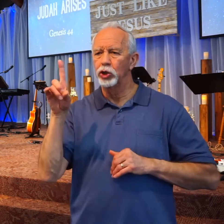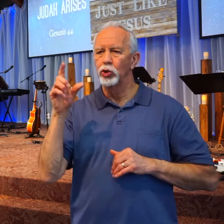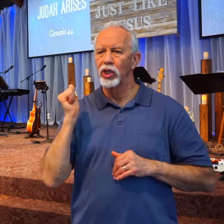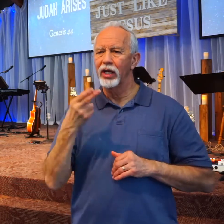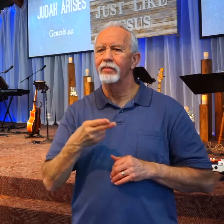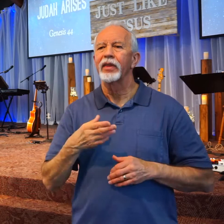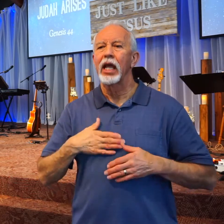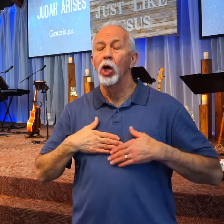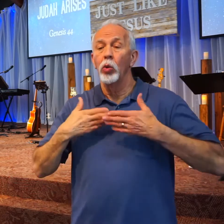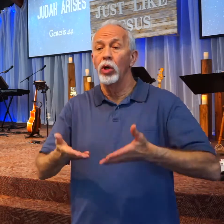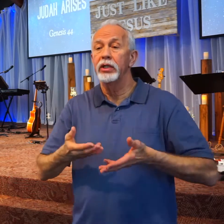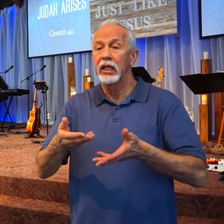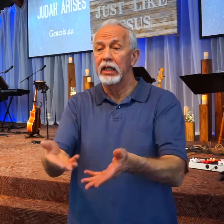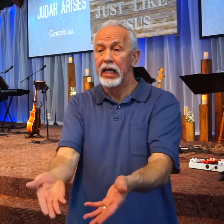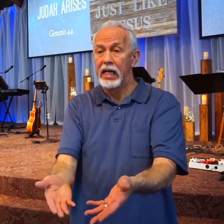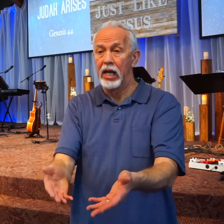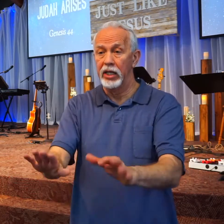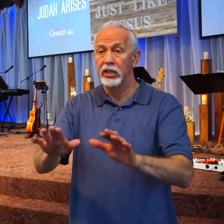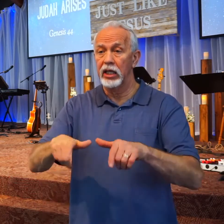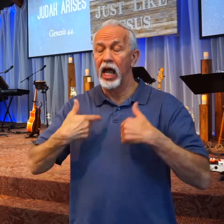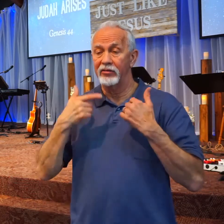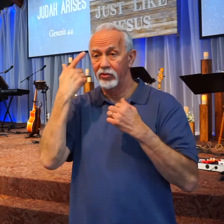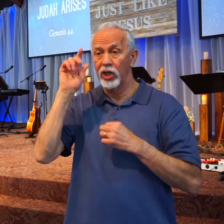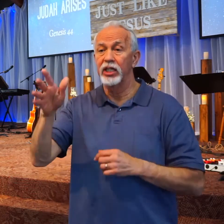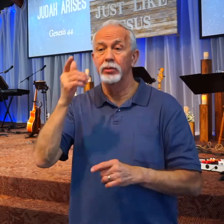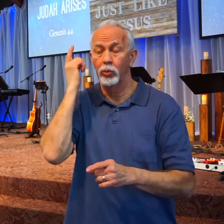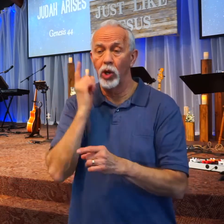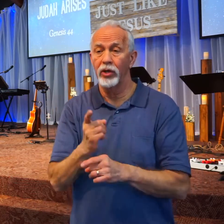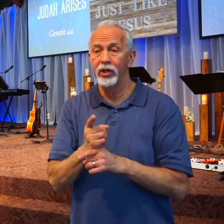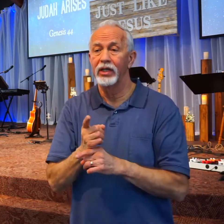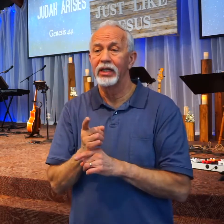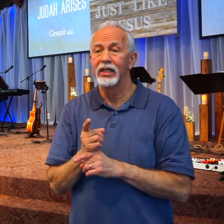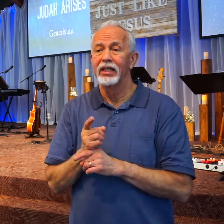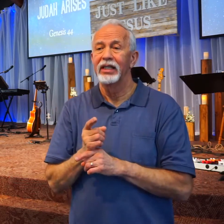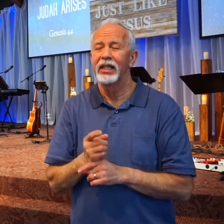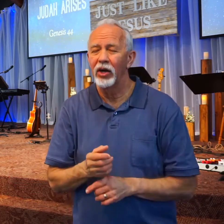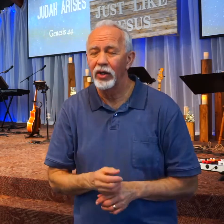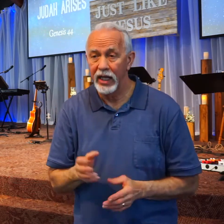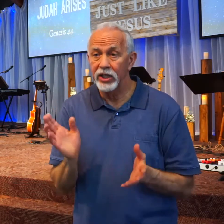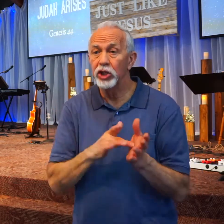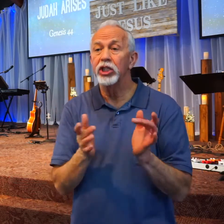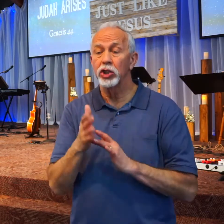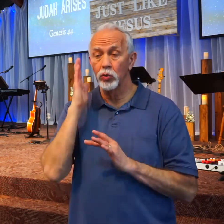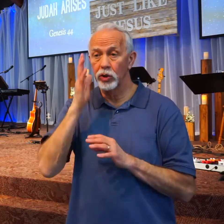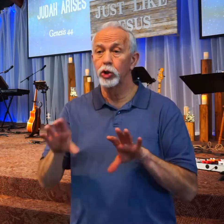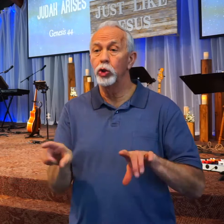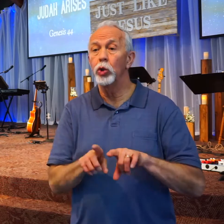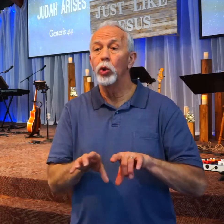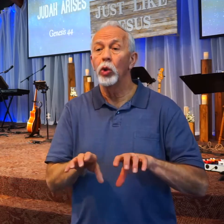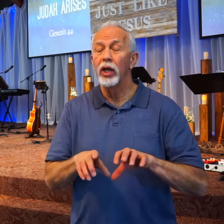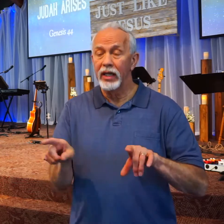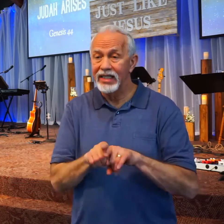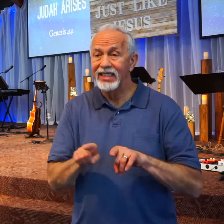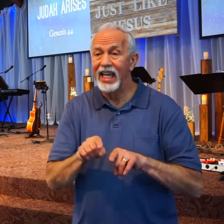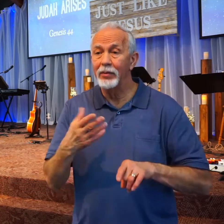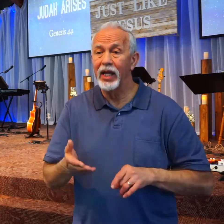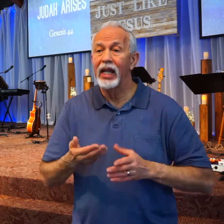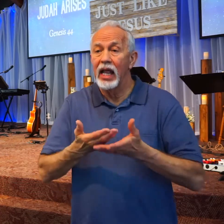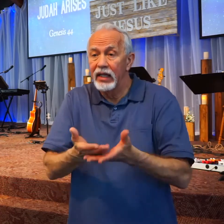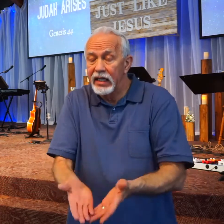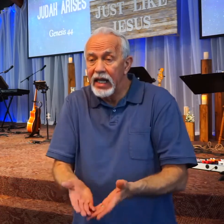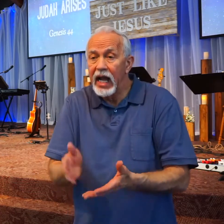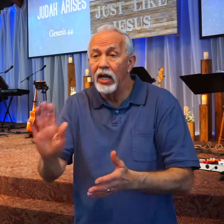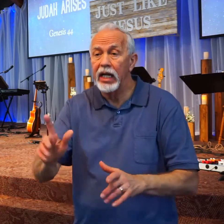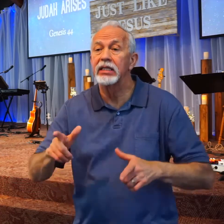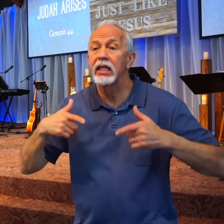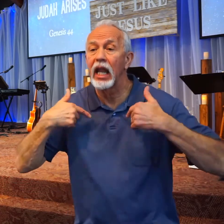his life for his brother. It would be through the line of Judah, ultimately, that Jesus would come. And he would lay down his